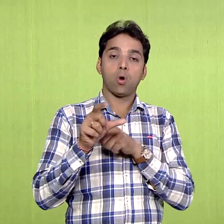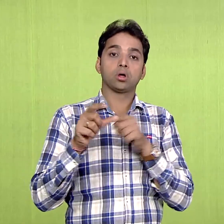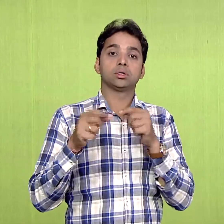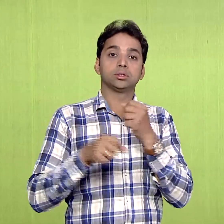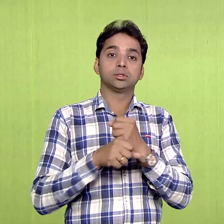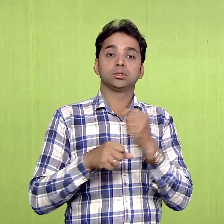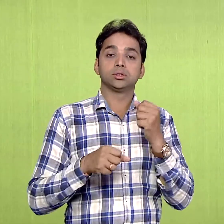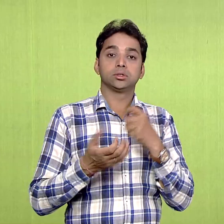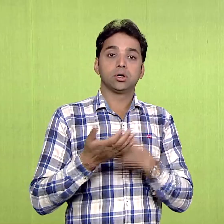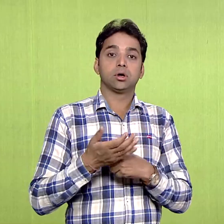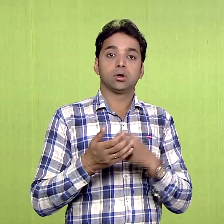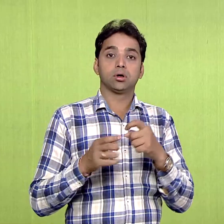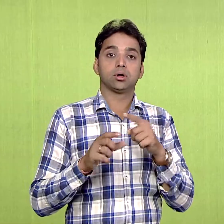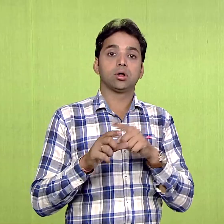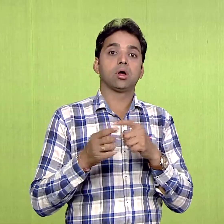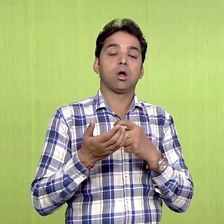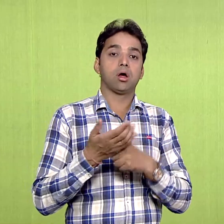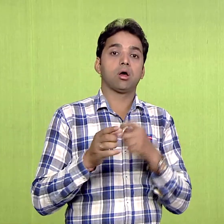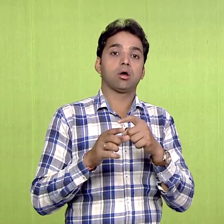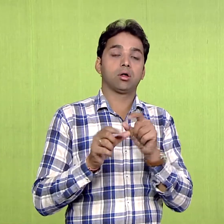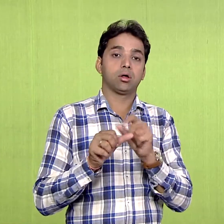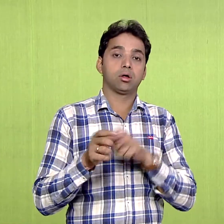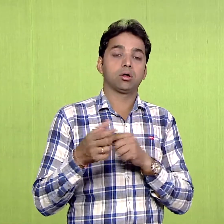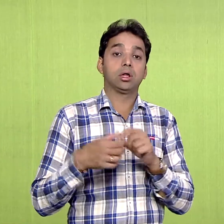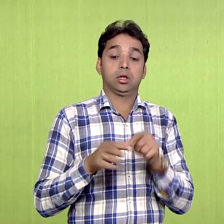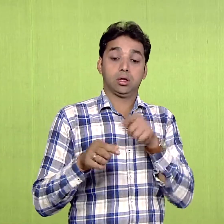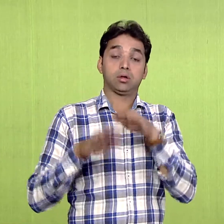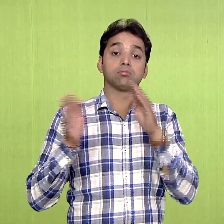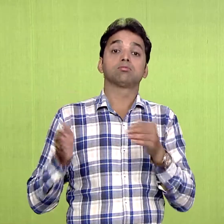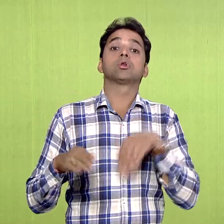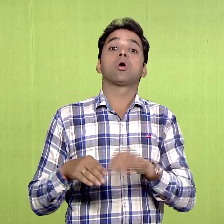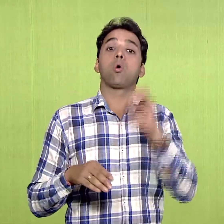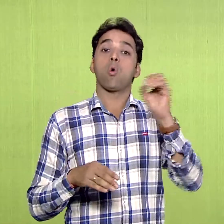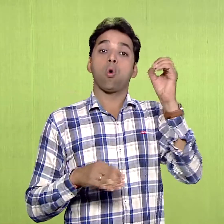cave of Odisha.